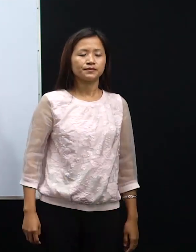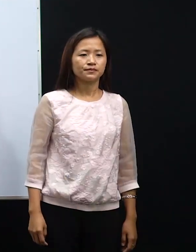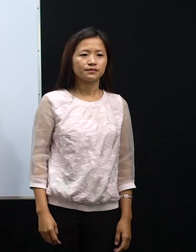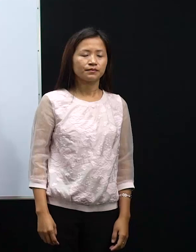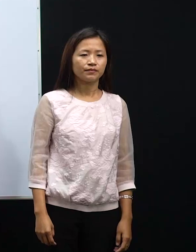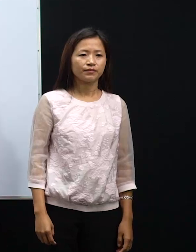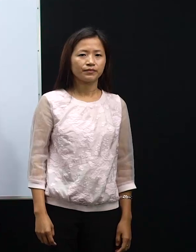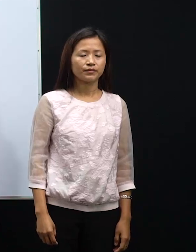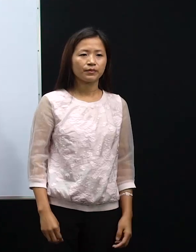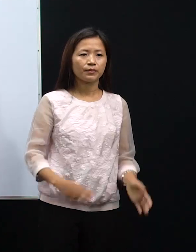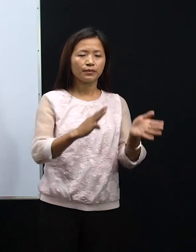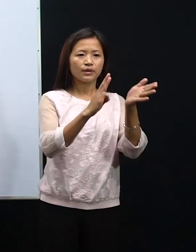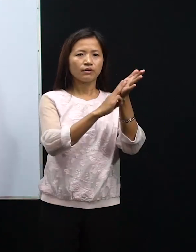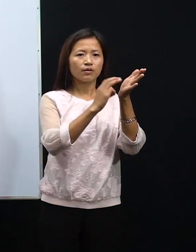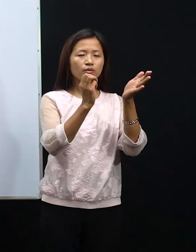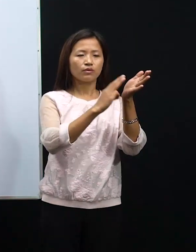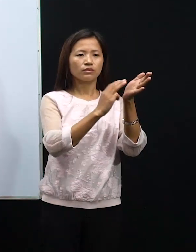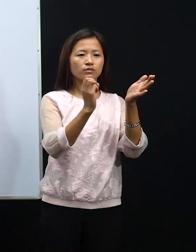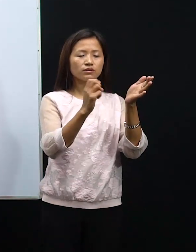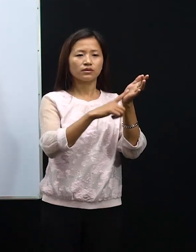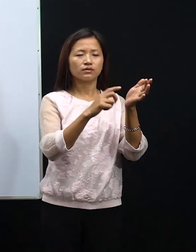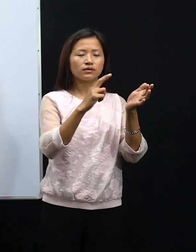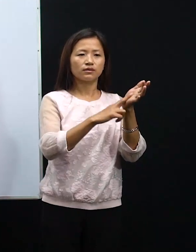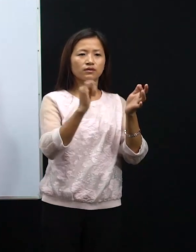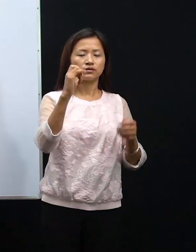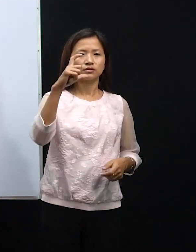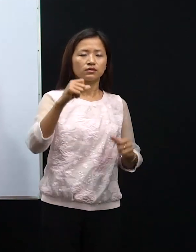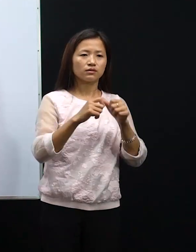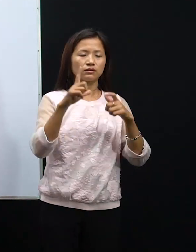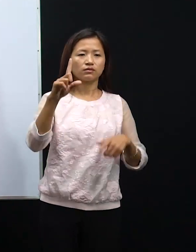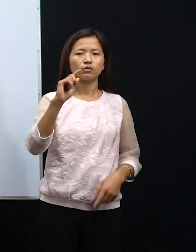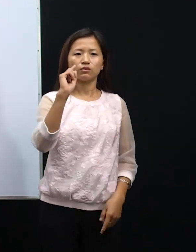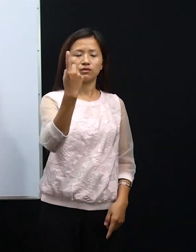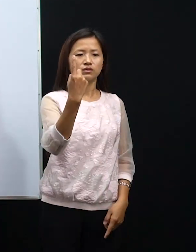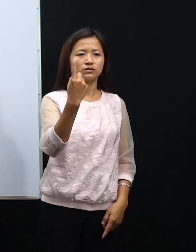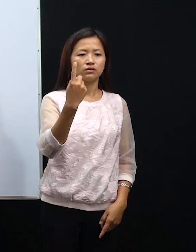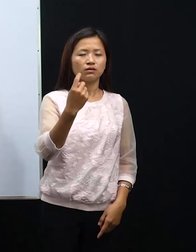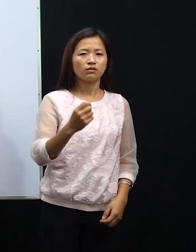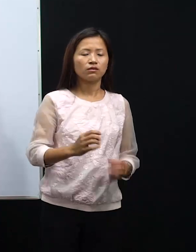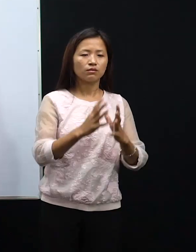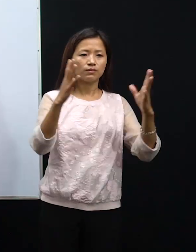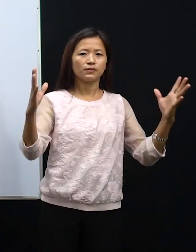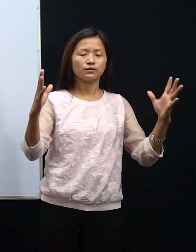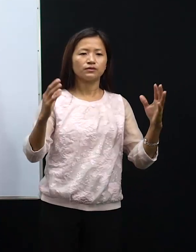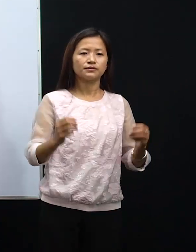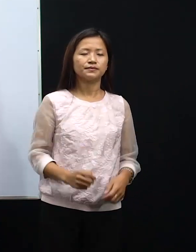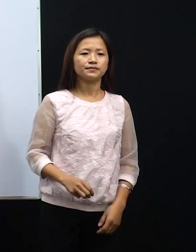means monomial can be one or more